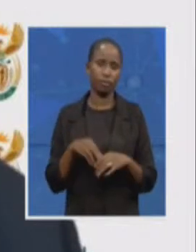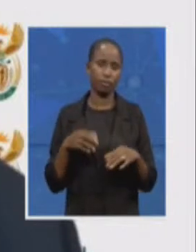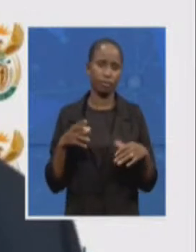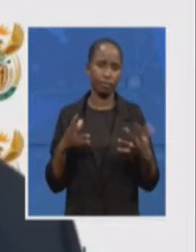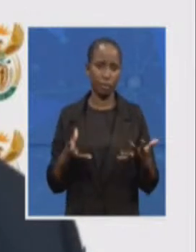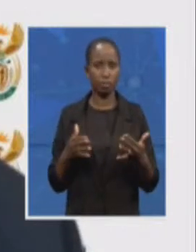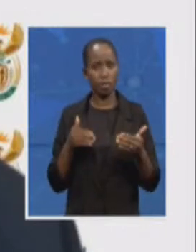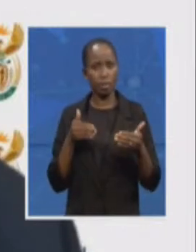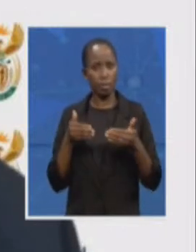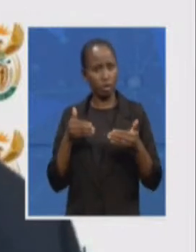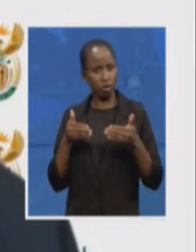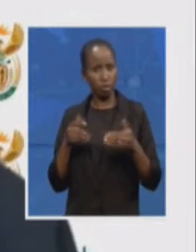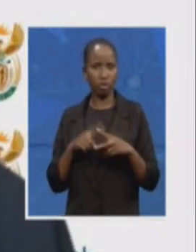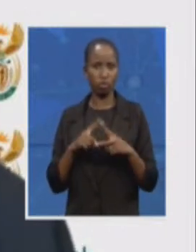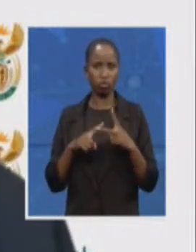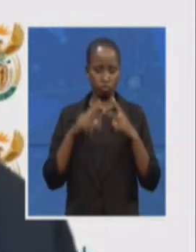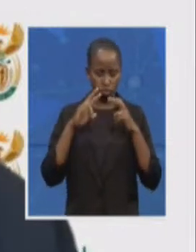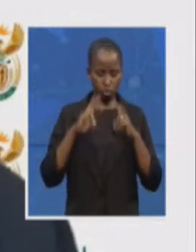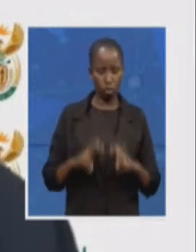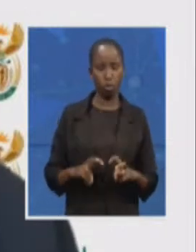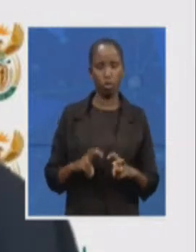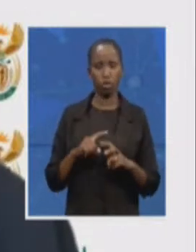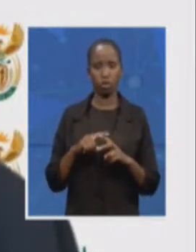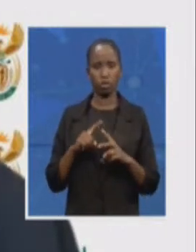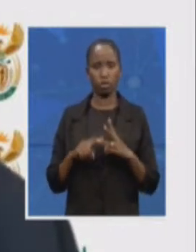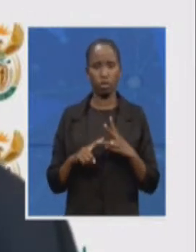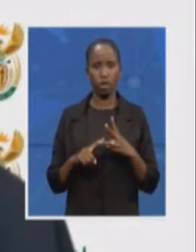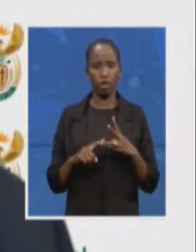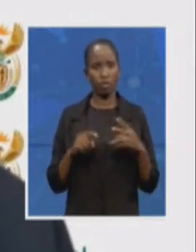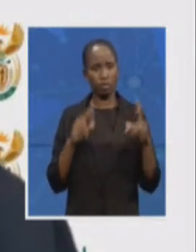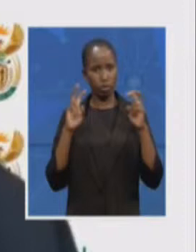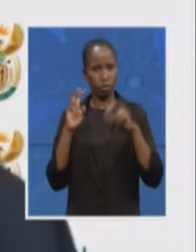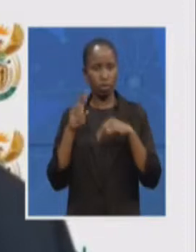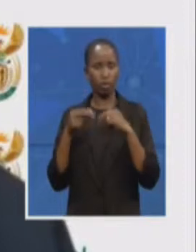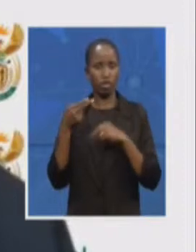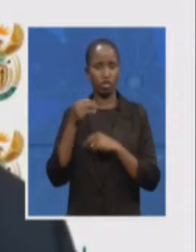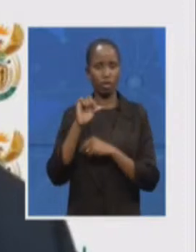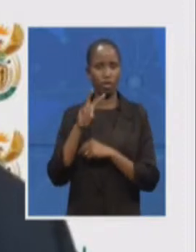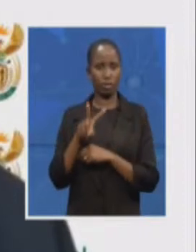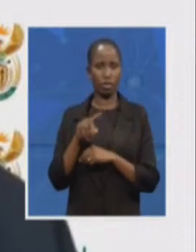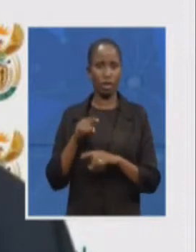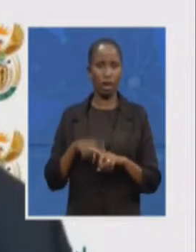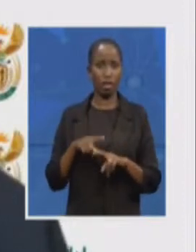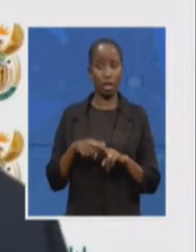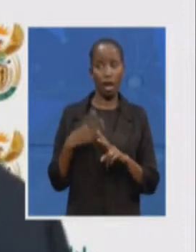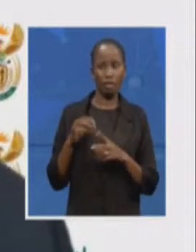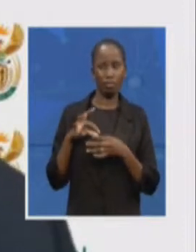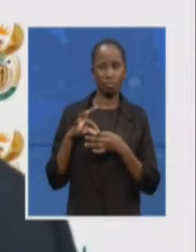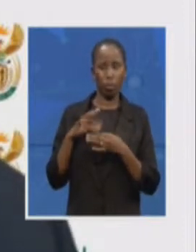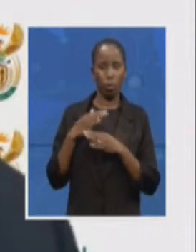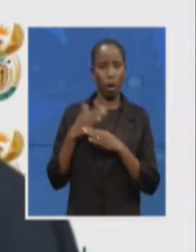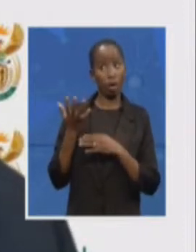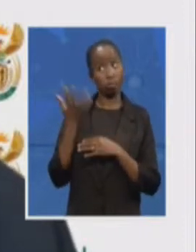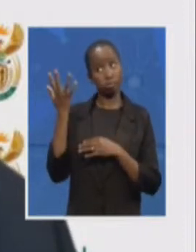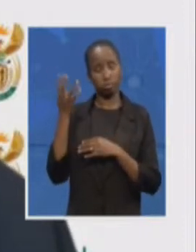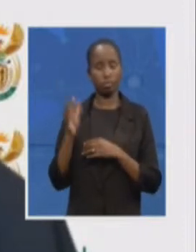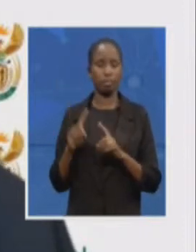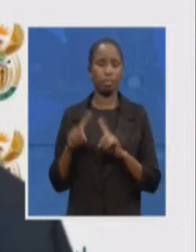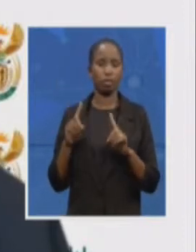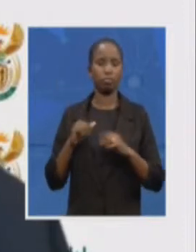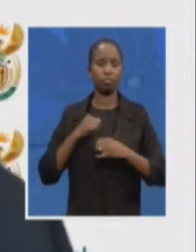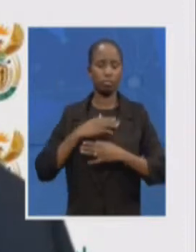of HIV and AIDS, he's got other commitments for the day, but we highly appreciate him having given us this